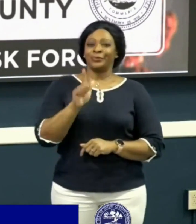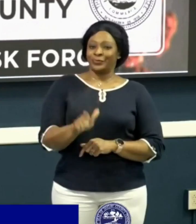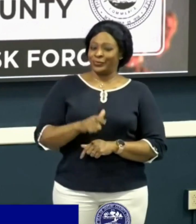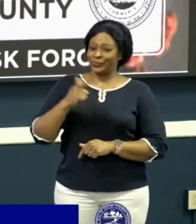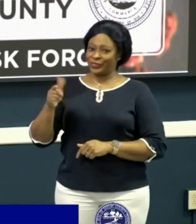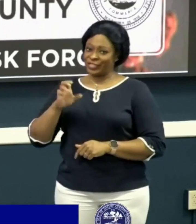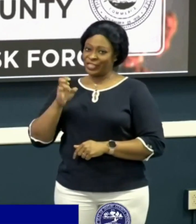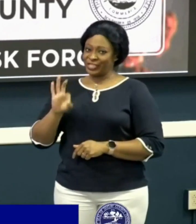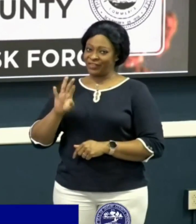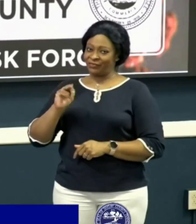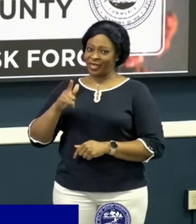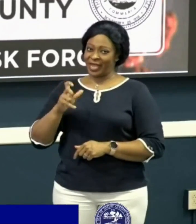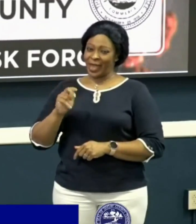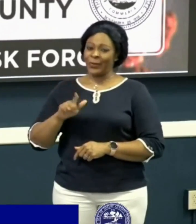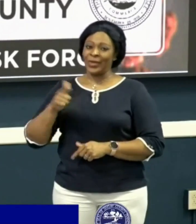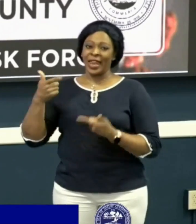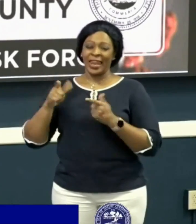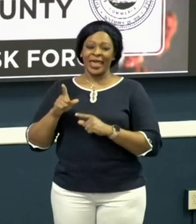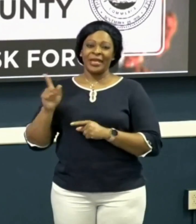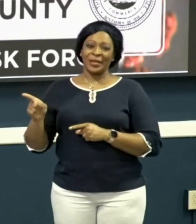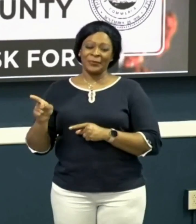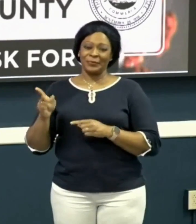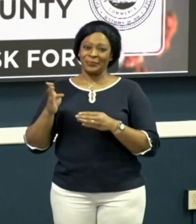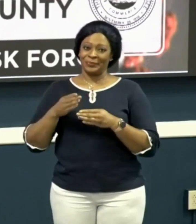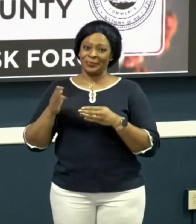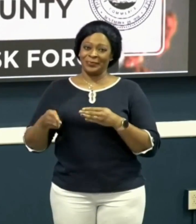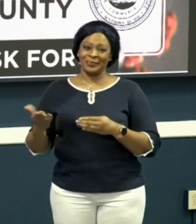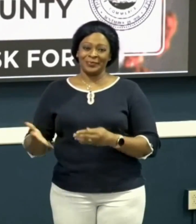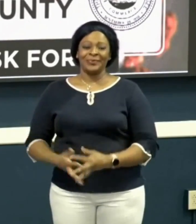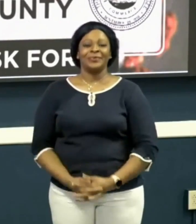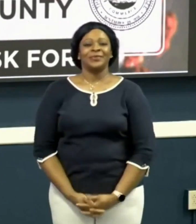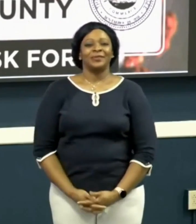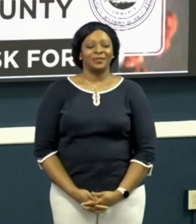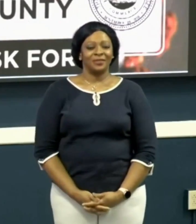Chief McGowan and let him end us out.